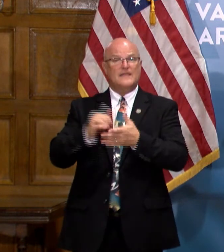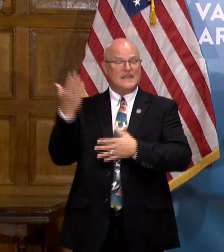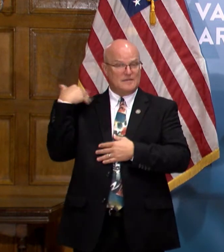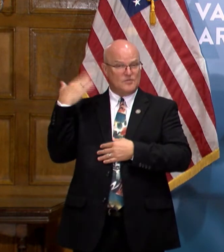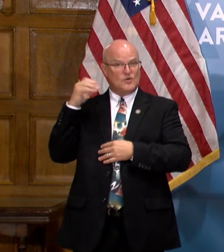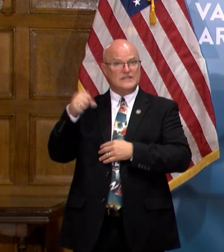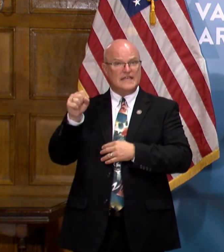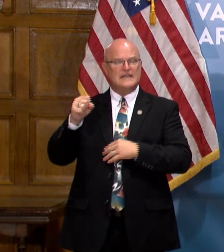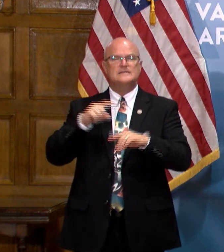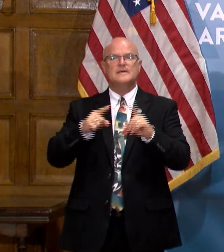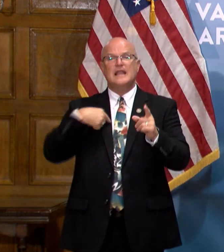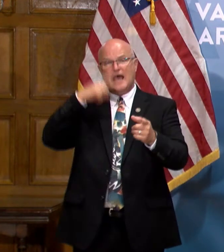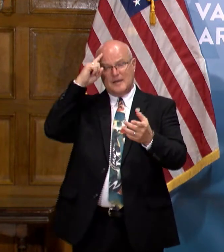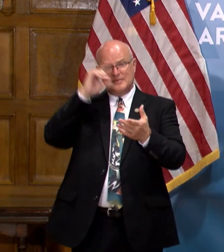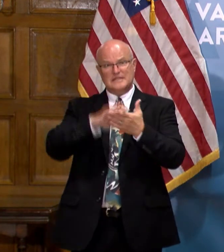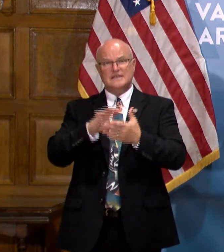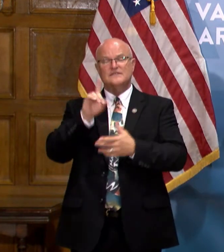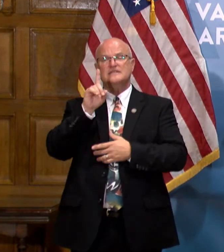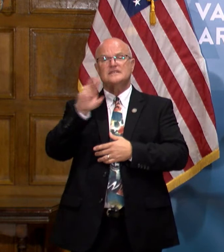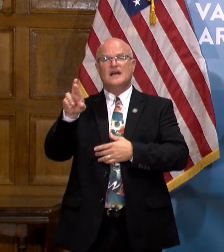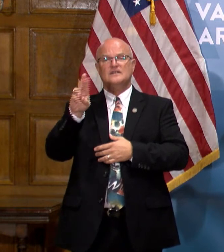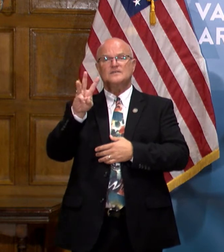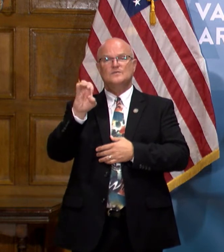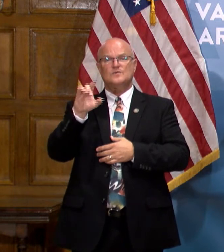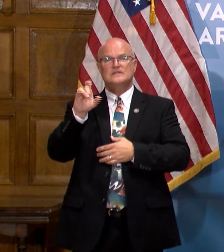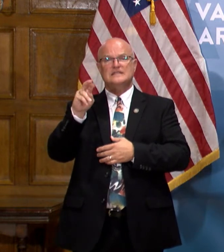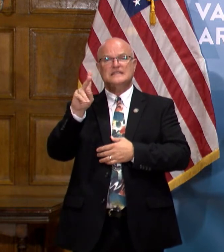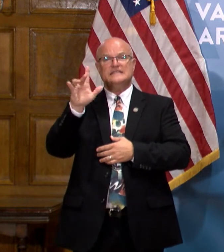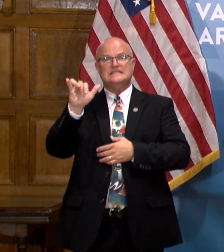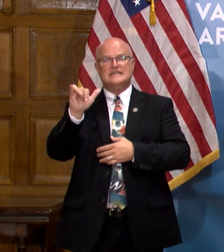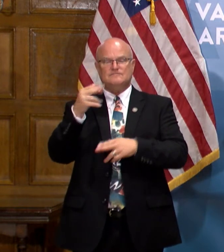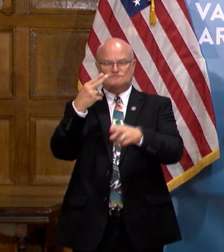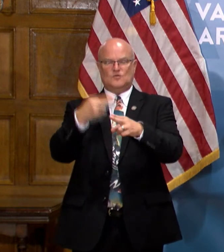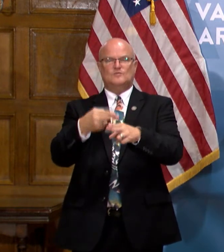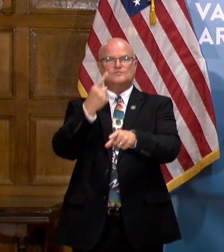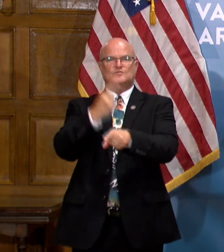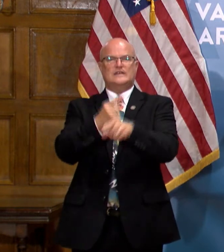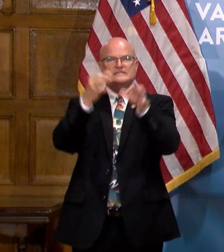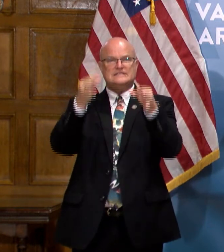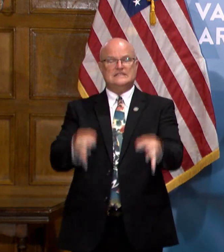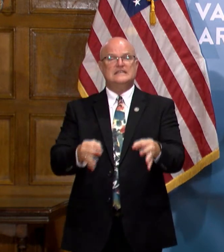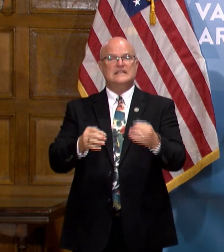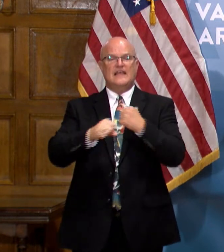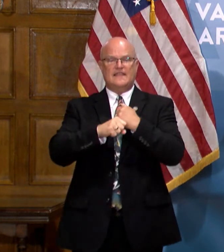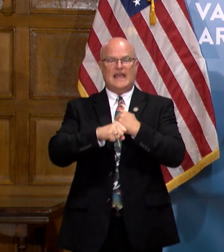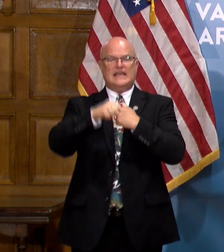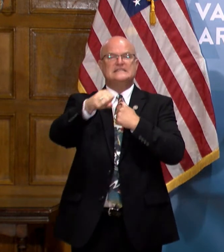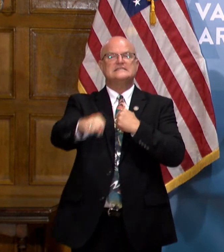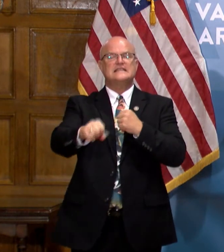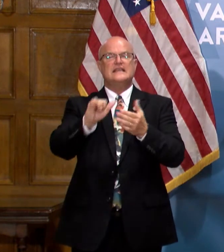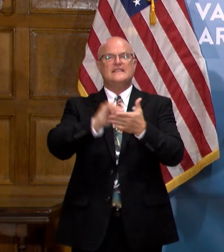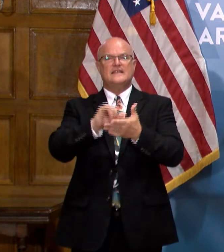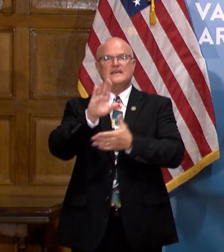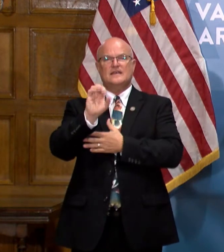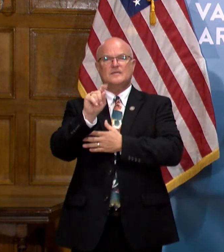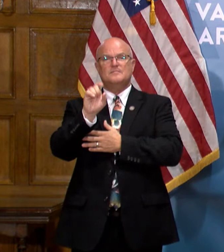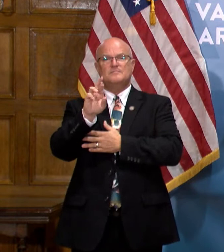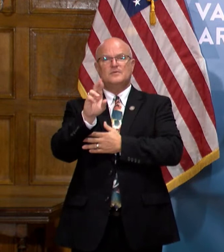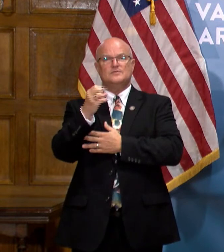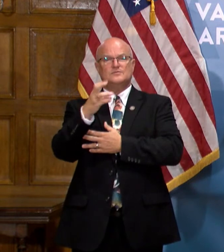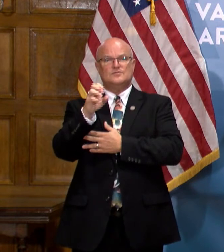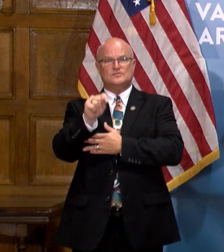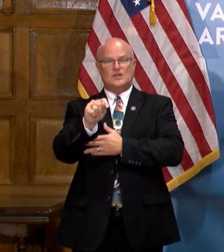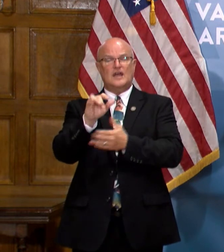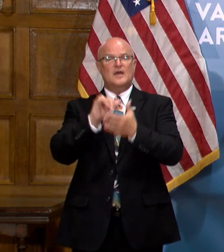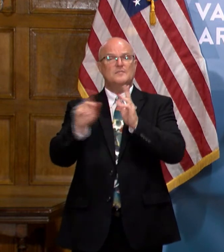point. I do believe Dr. Walensky made the right call, and that extends the booster shot to those